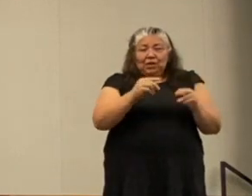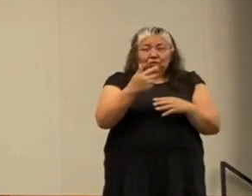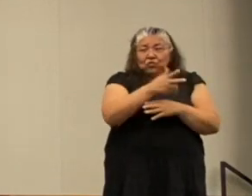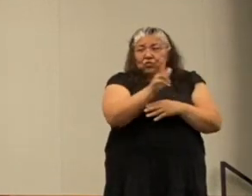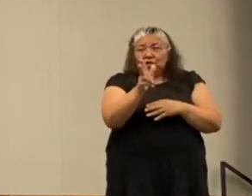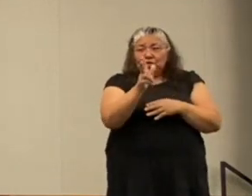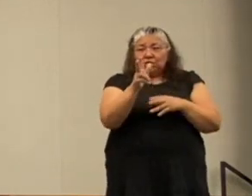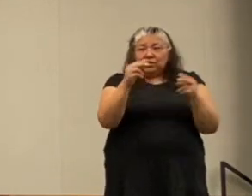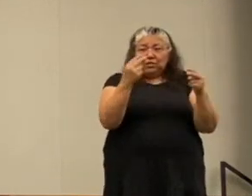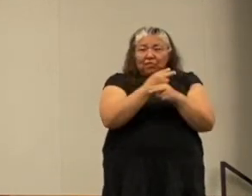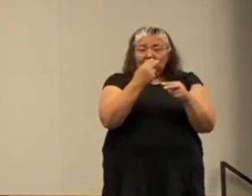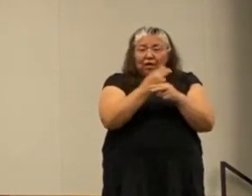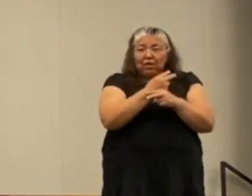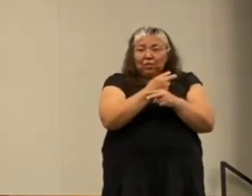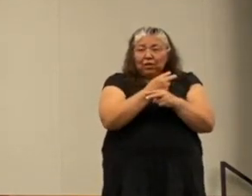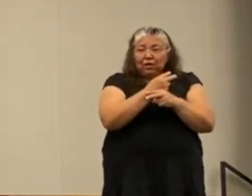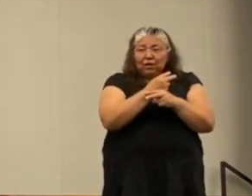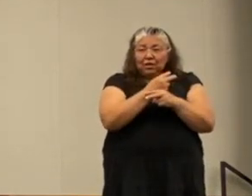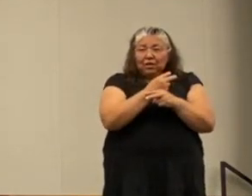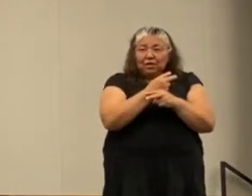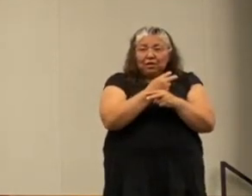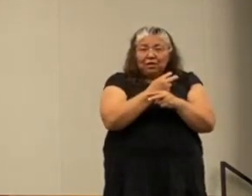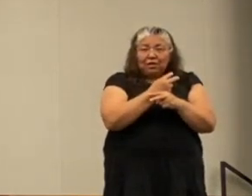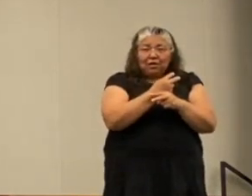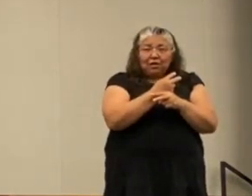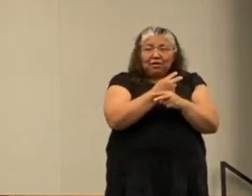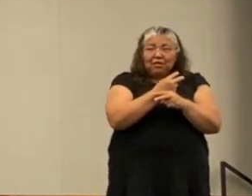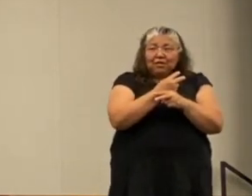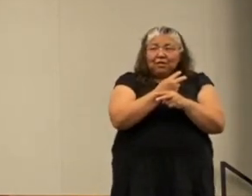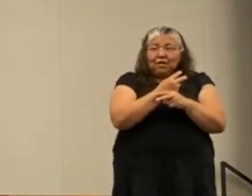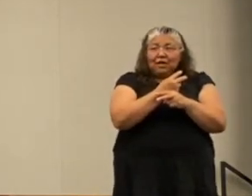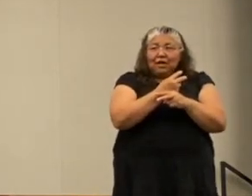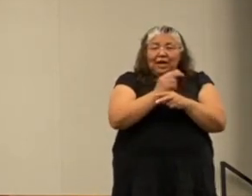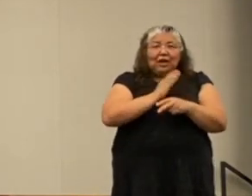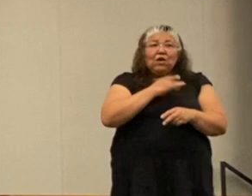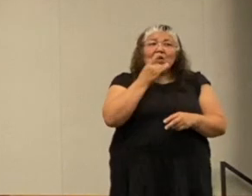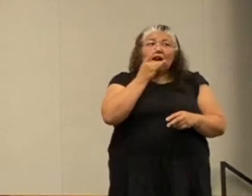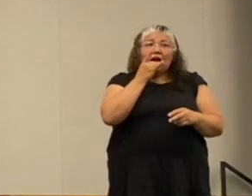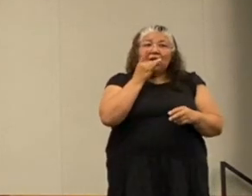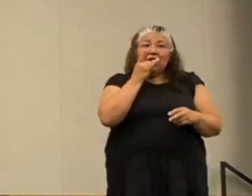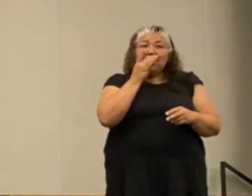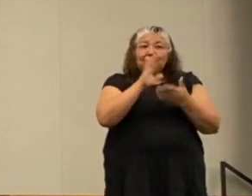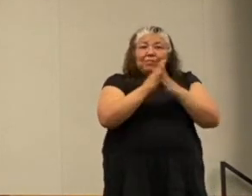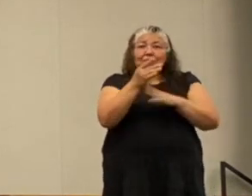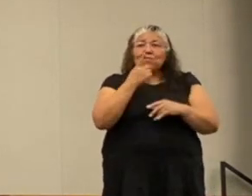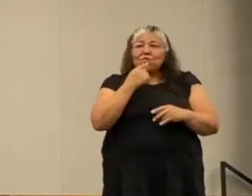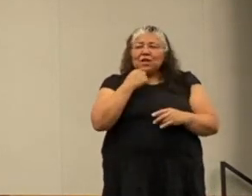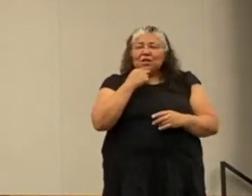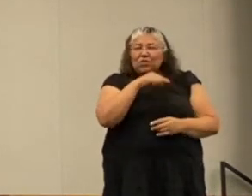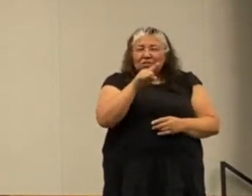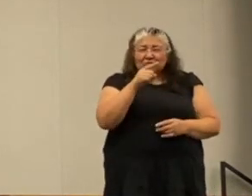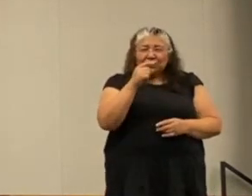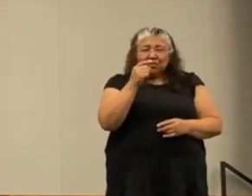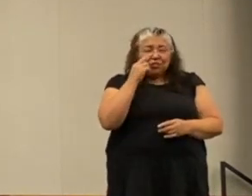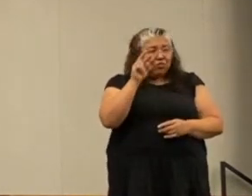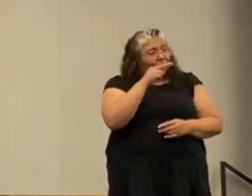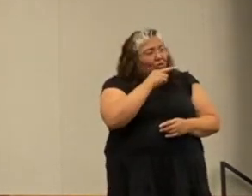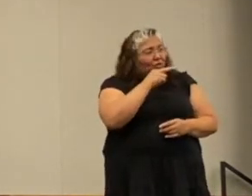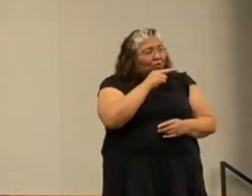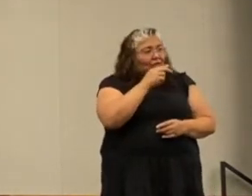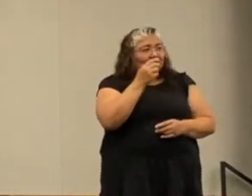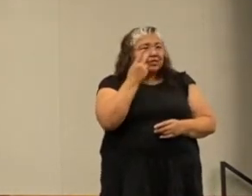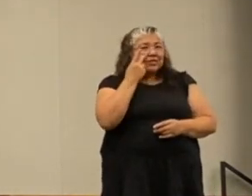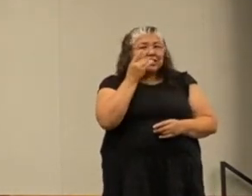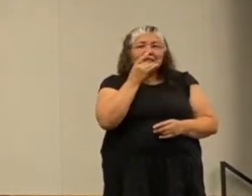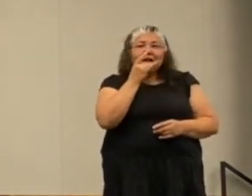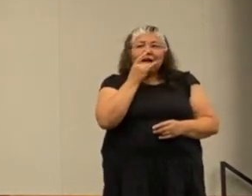onto the highway. So, and our light just turned red, so I stopped. And have you ever known, you like look over and you see the light,